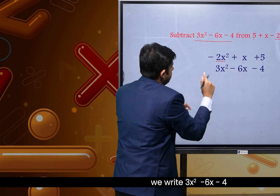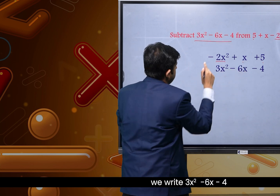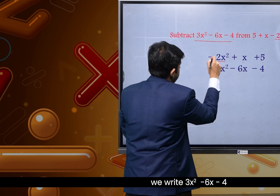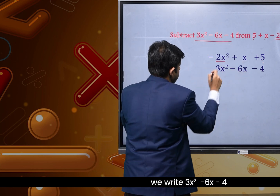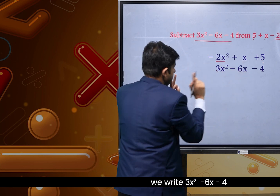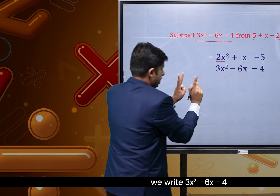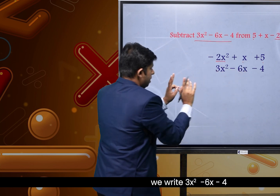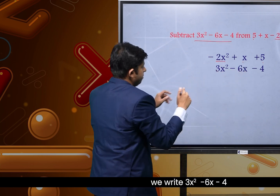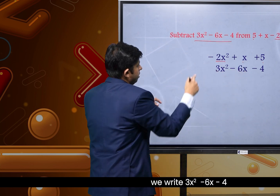minus 6x minus 4.